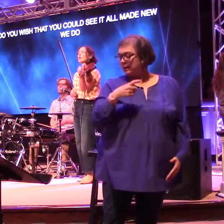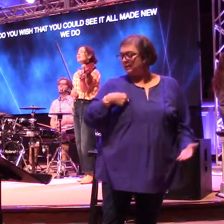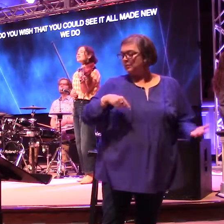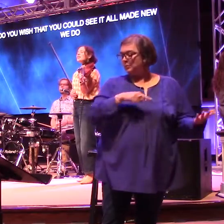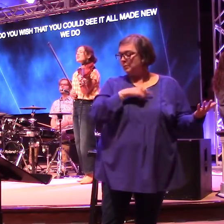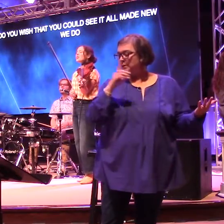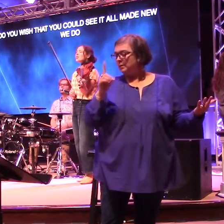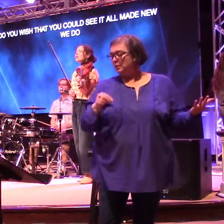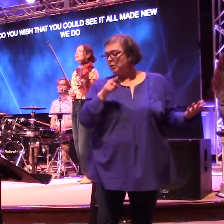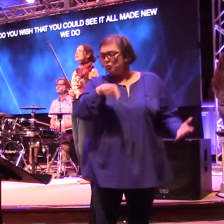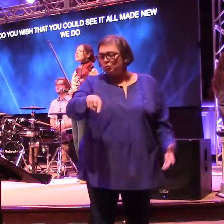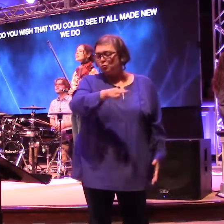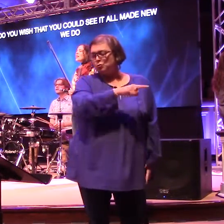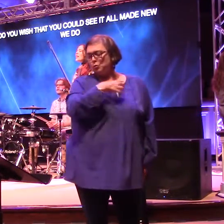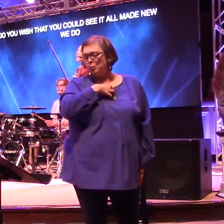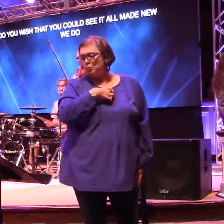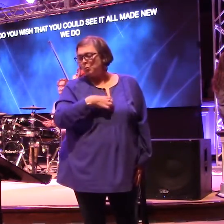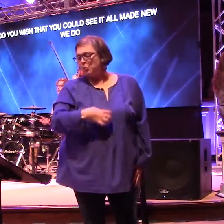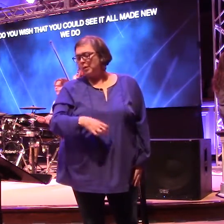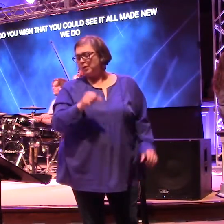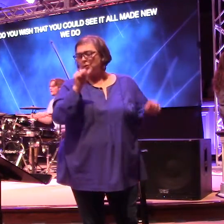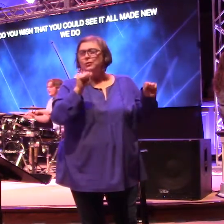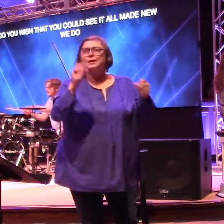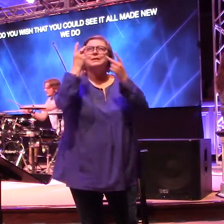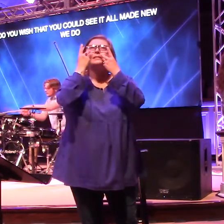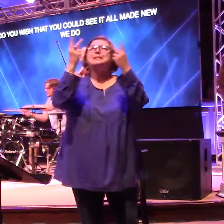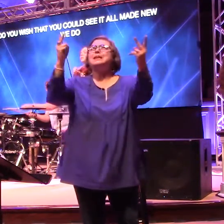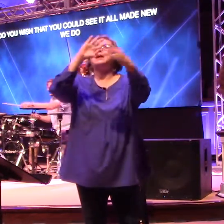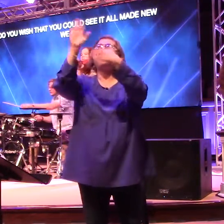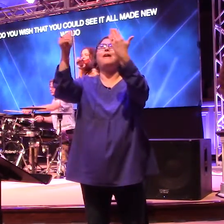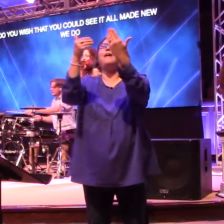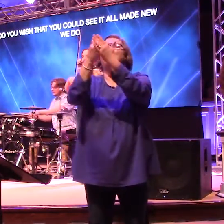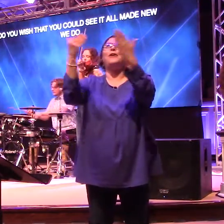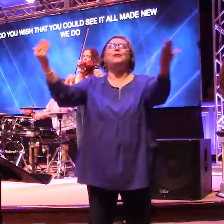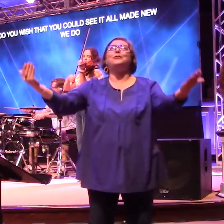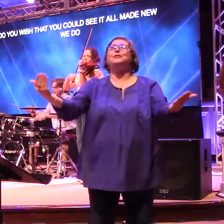Do you wish that you could see it all in me?